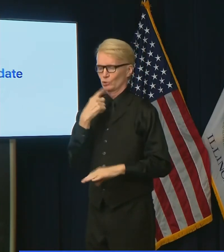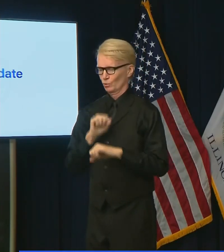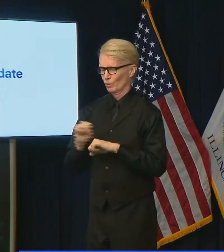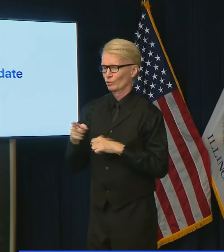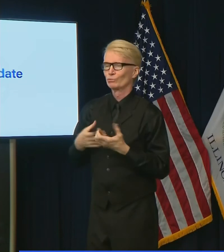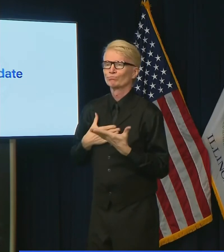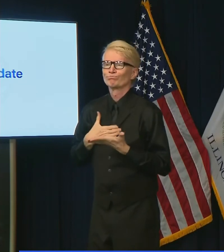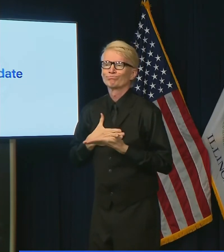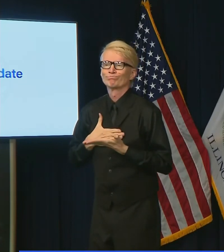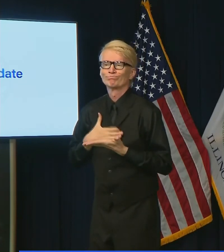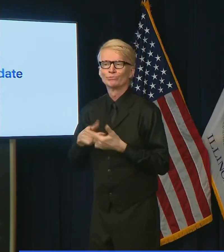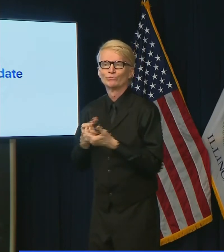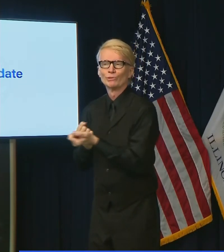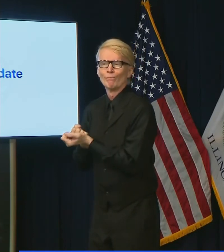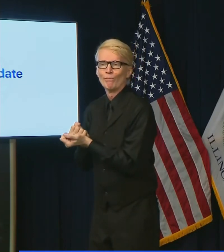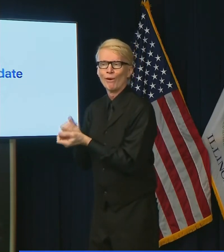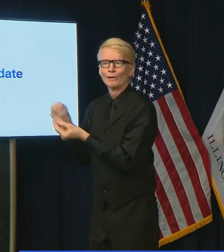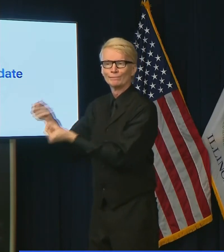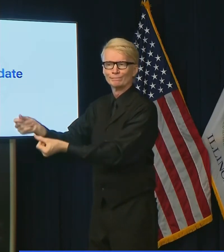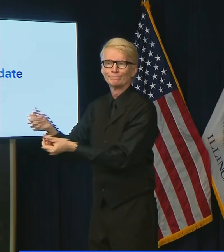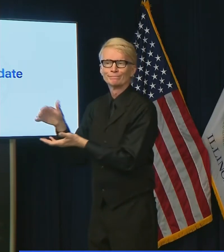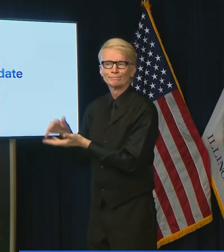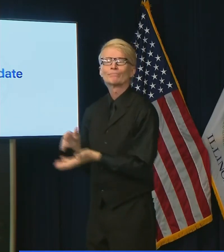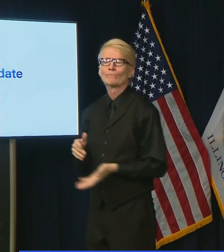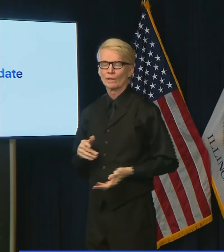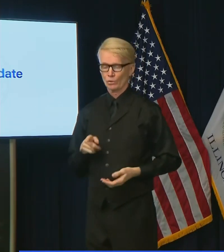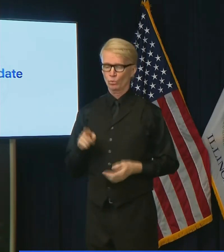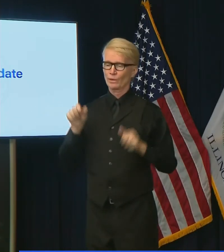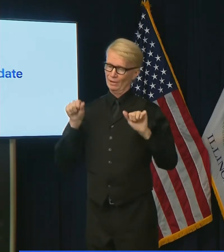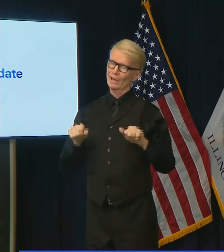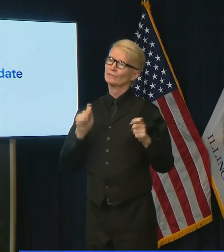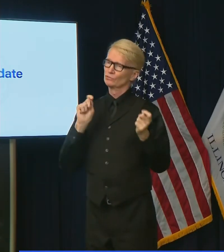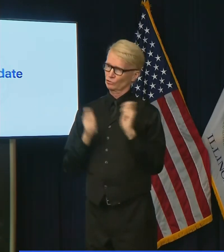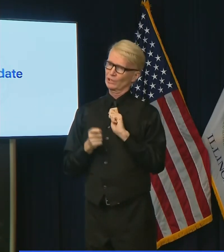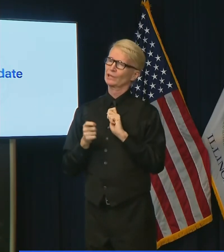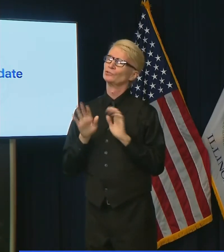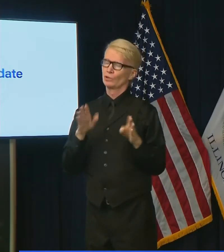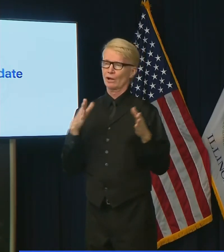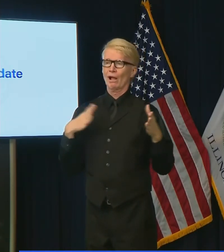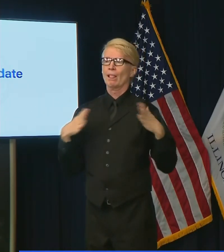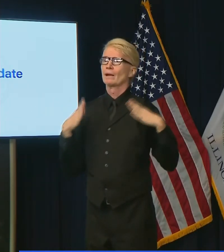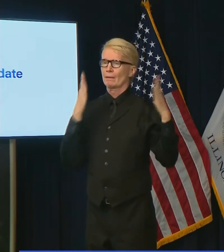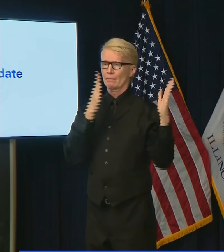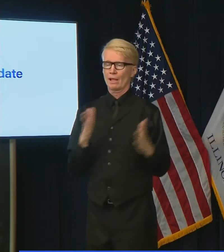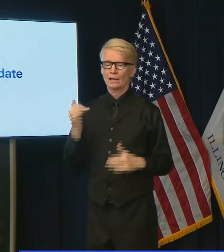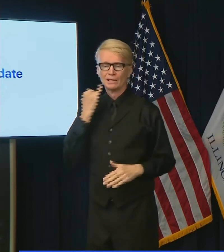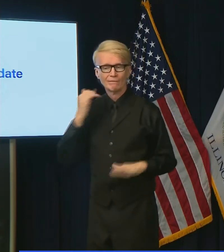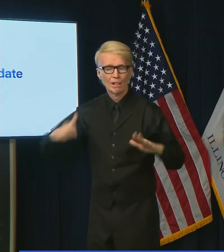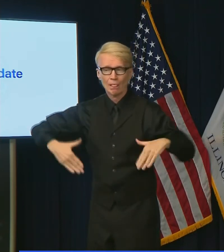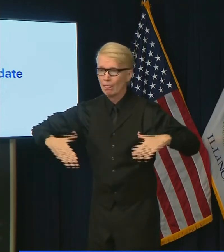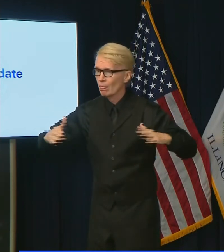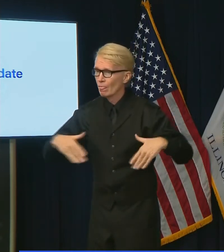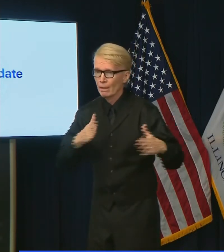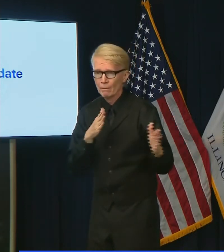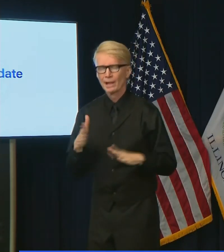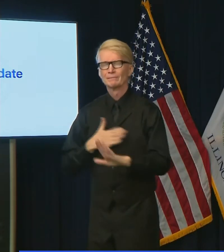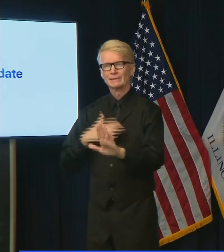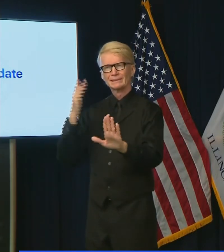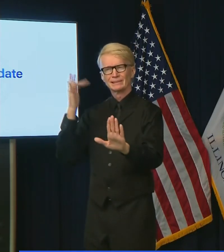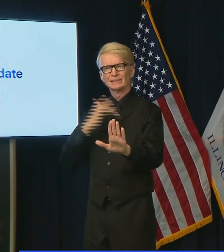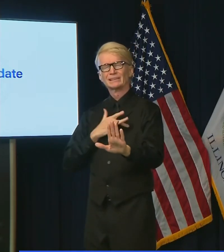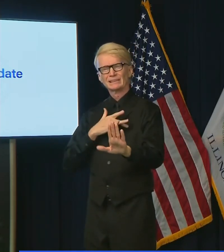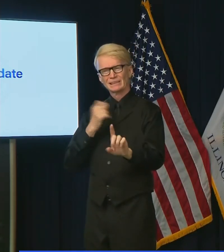support. There is still time to change your holiday plans. If you haven't made them, I hope you will take this to heart. Please,